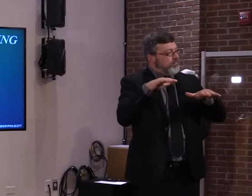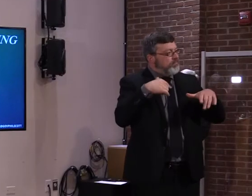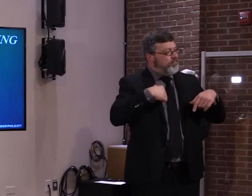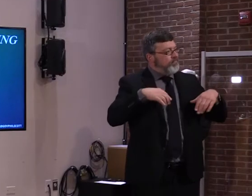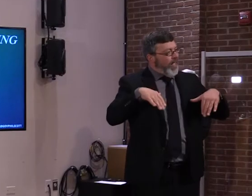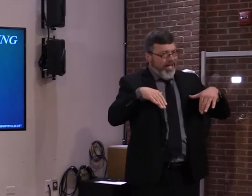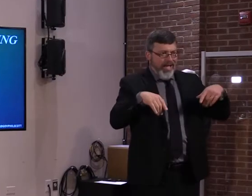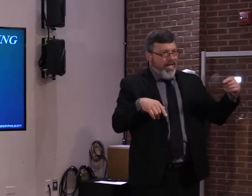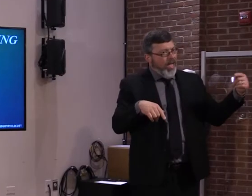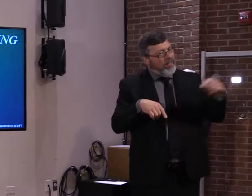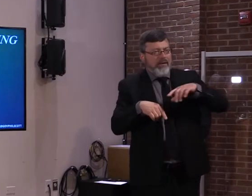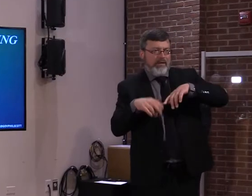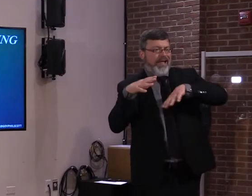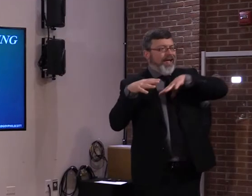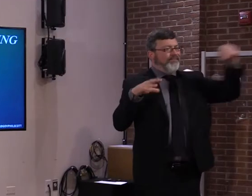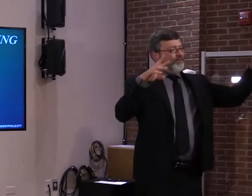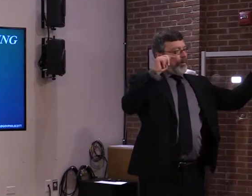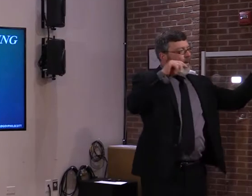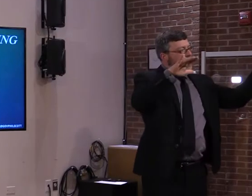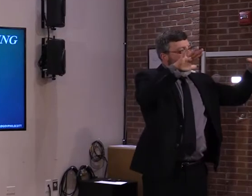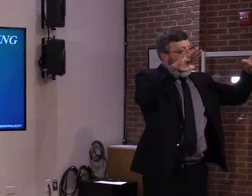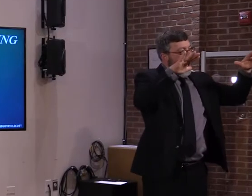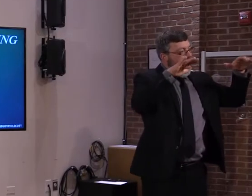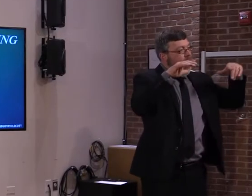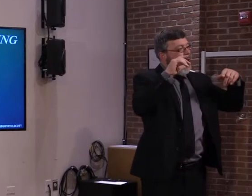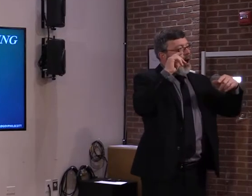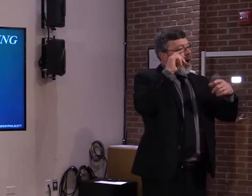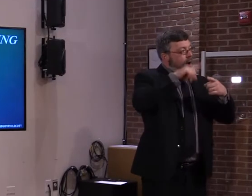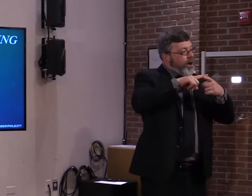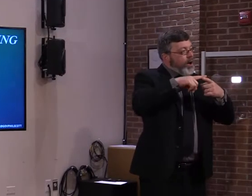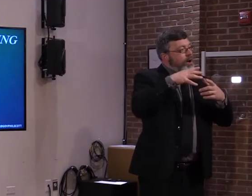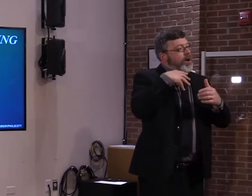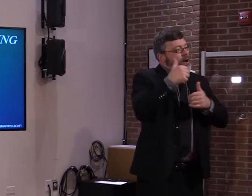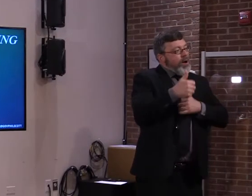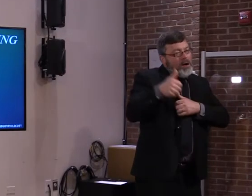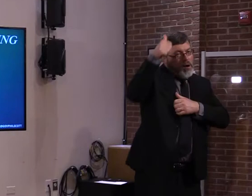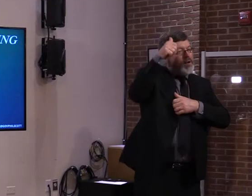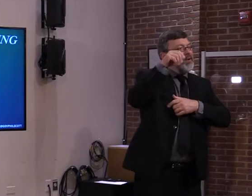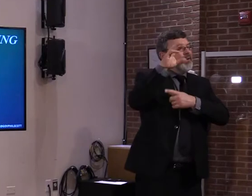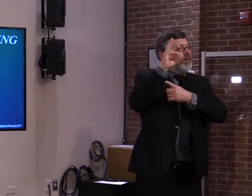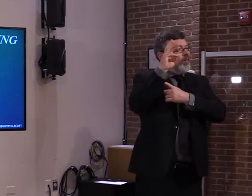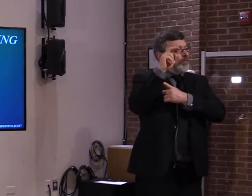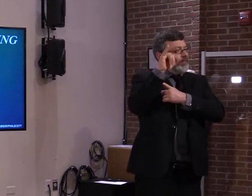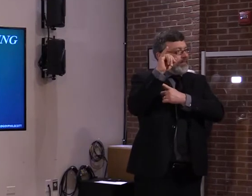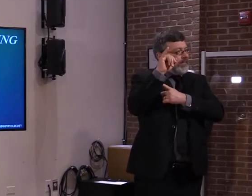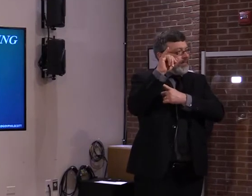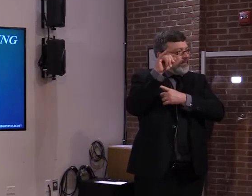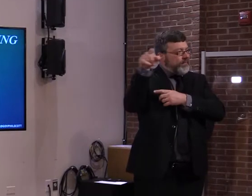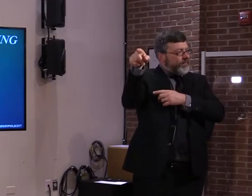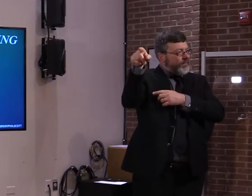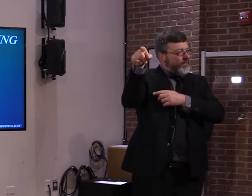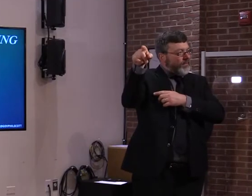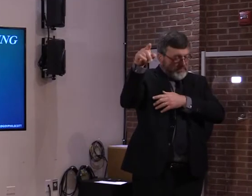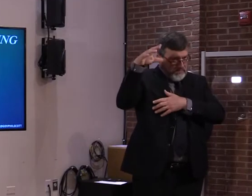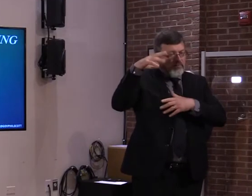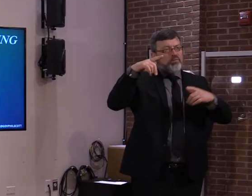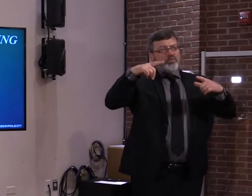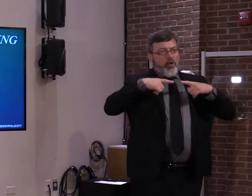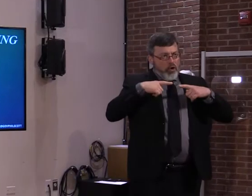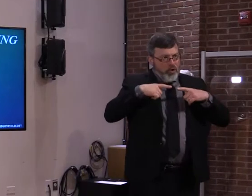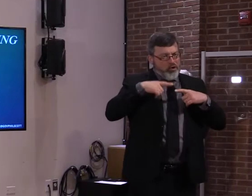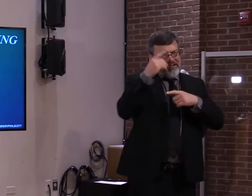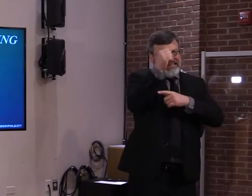returned as a superintendent of the Winooski schools until I retired in 1999. My career in